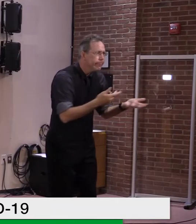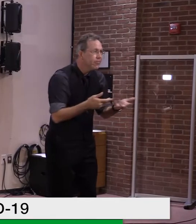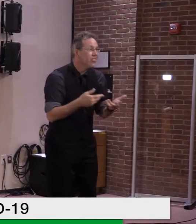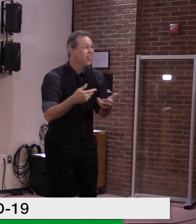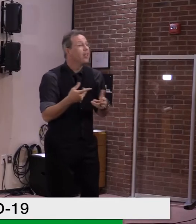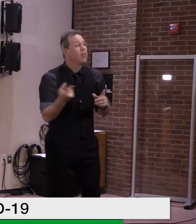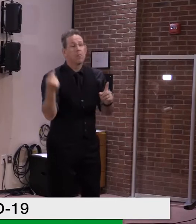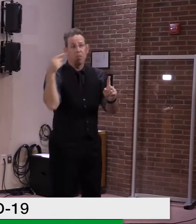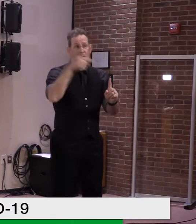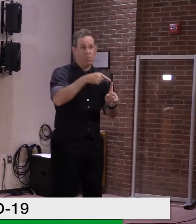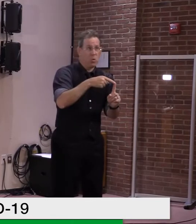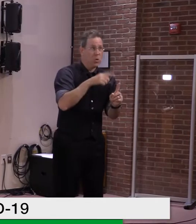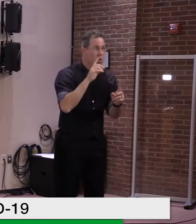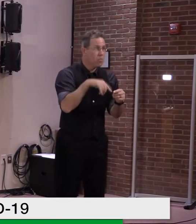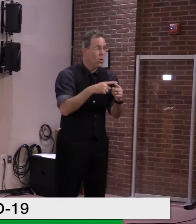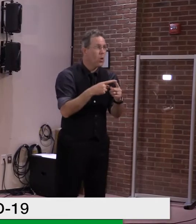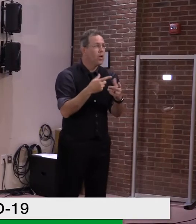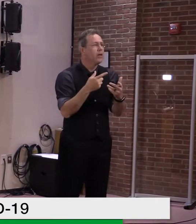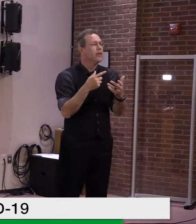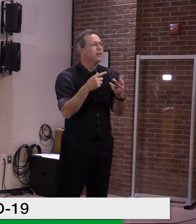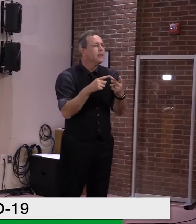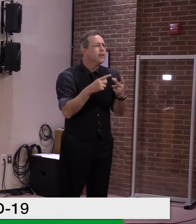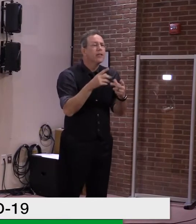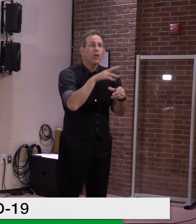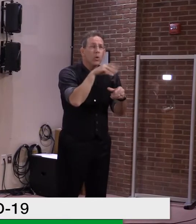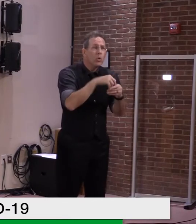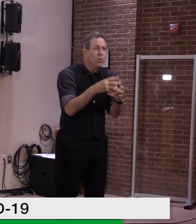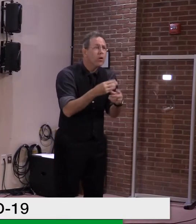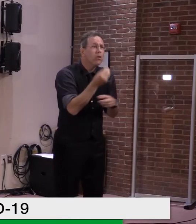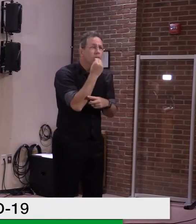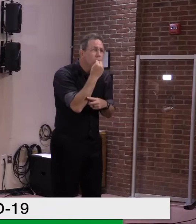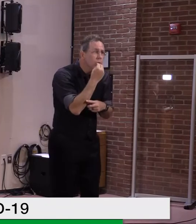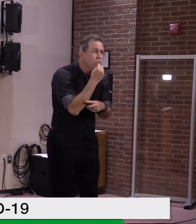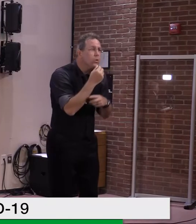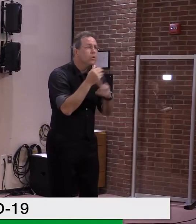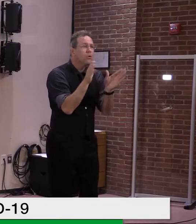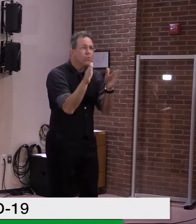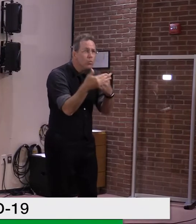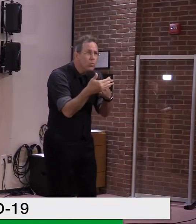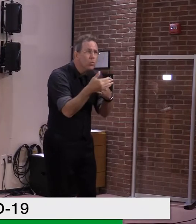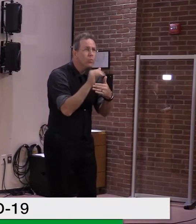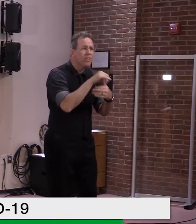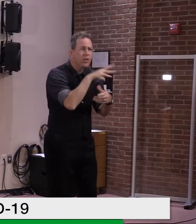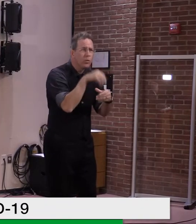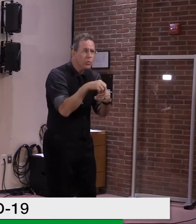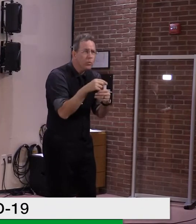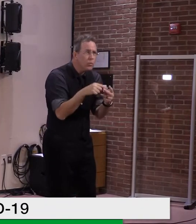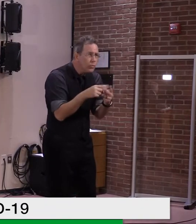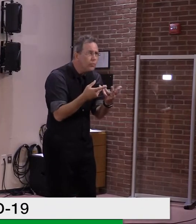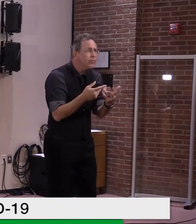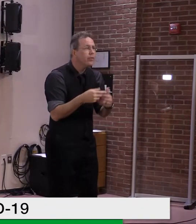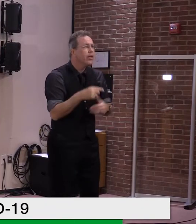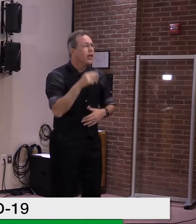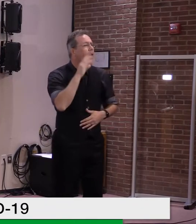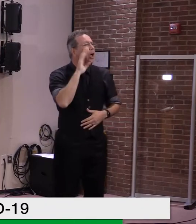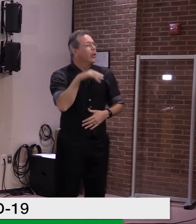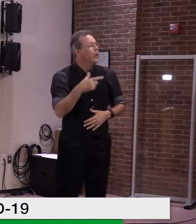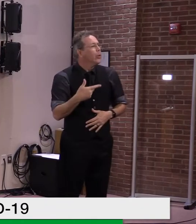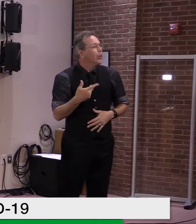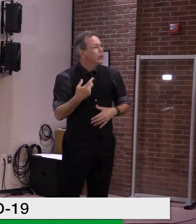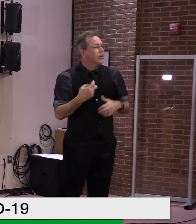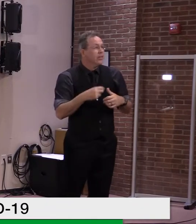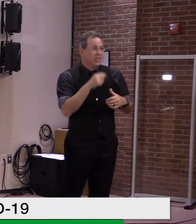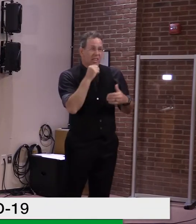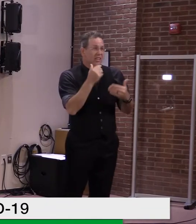that includes meals, that includes rooms, could have ballooned to over $100 million coming up